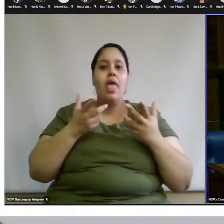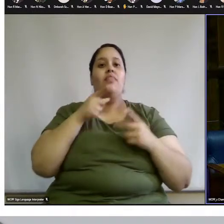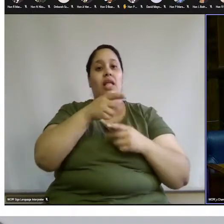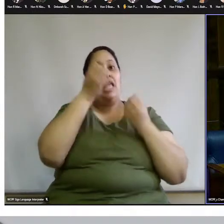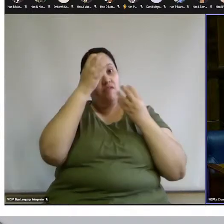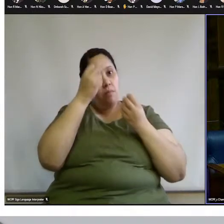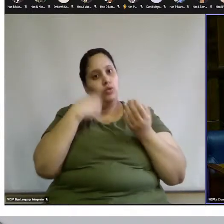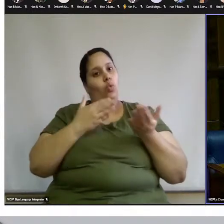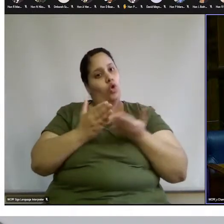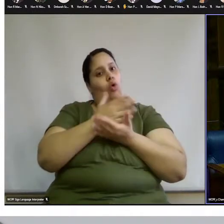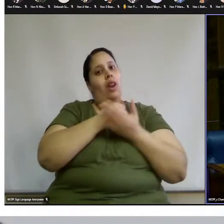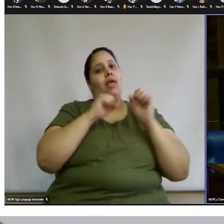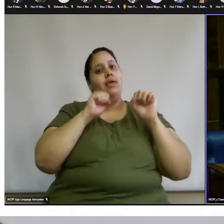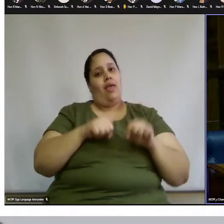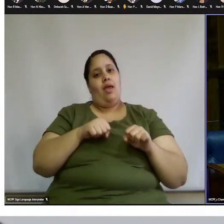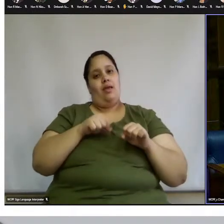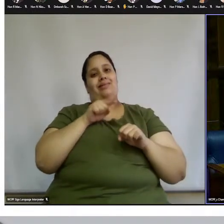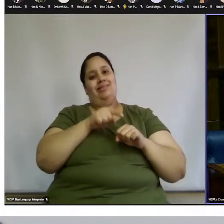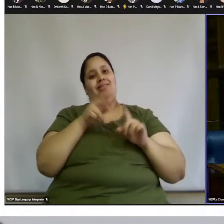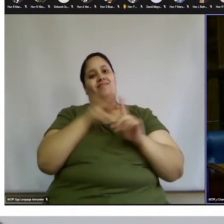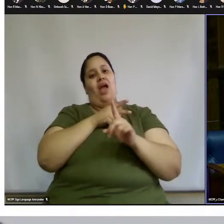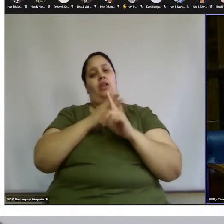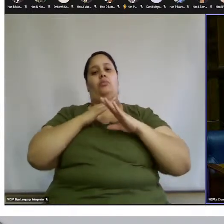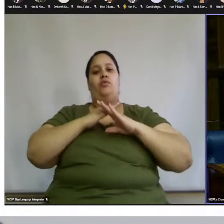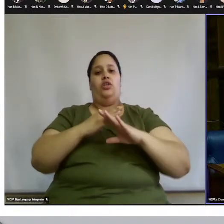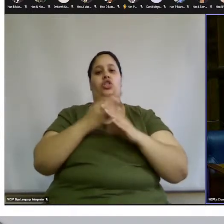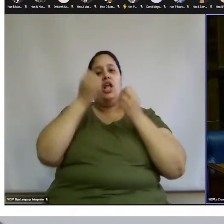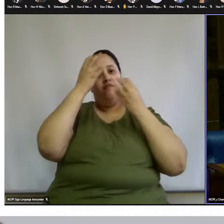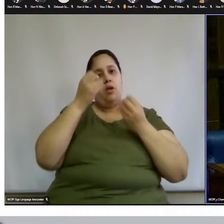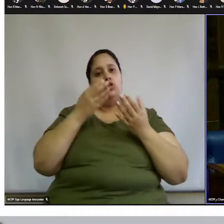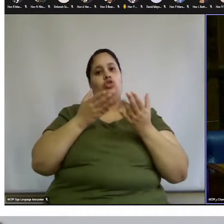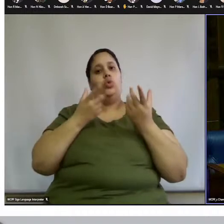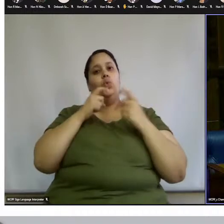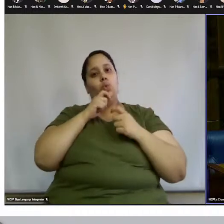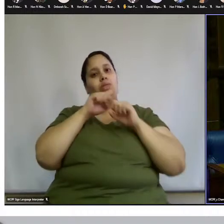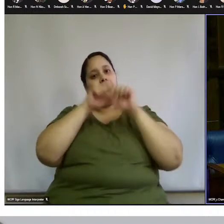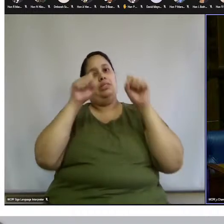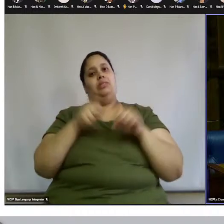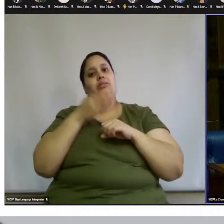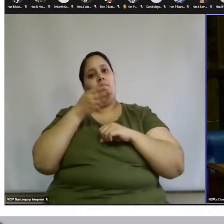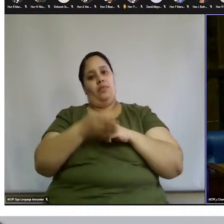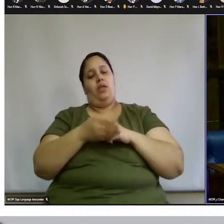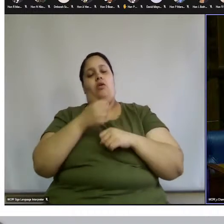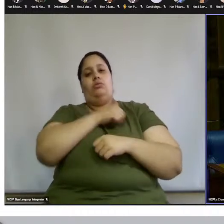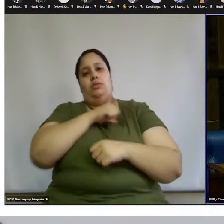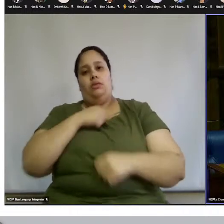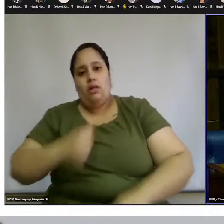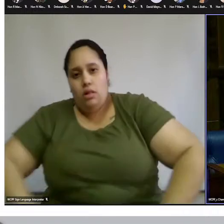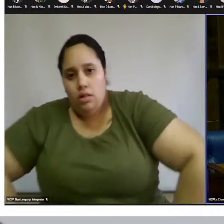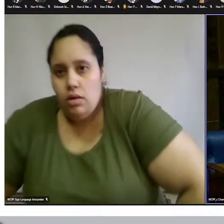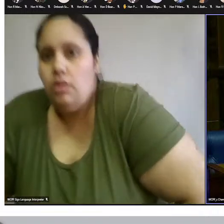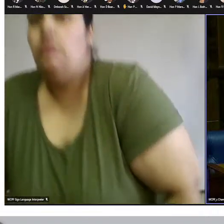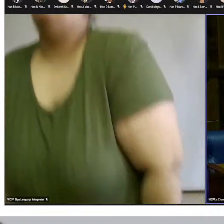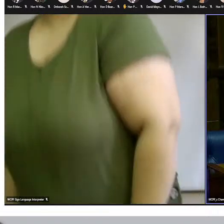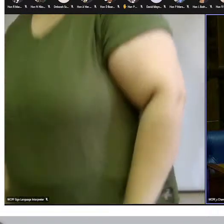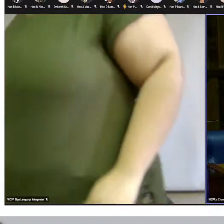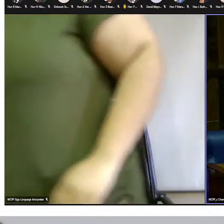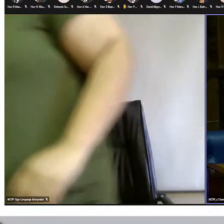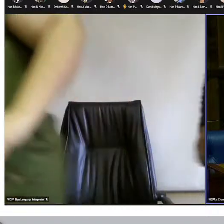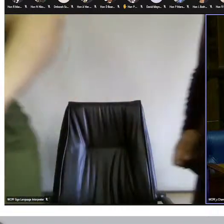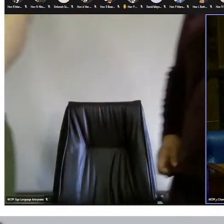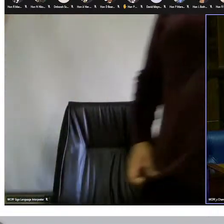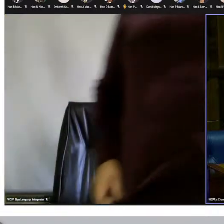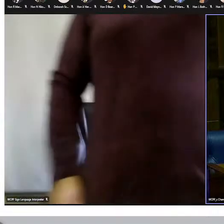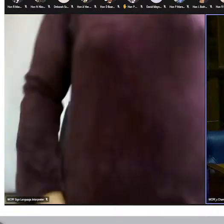the violence prevention data that's now getting expanded through this exact system in our hospital, so that we know that it happens at a